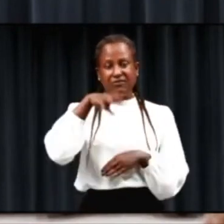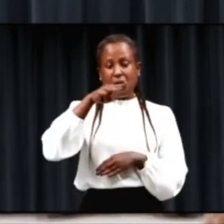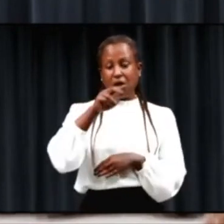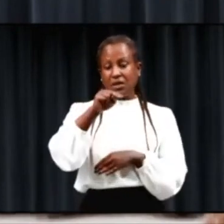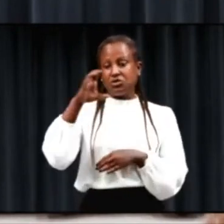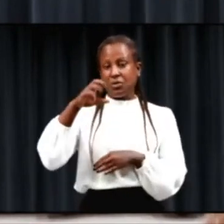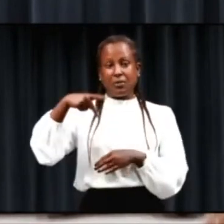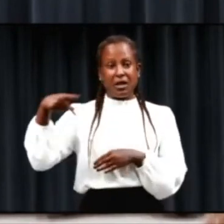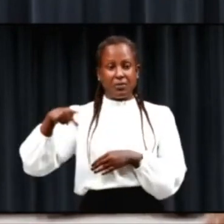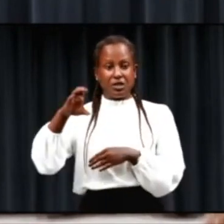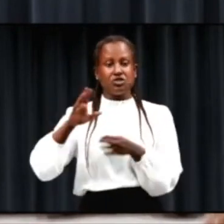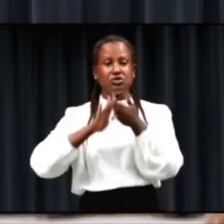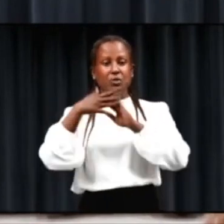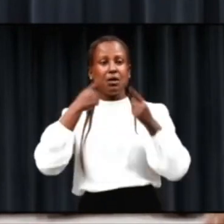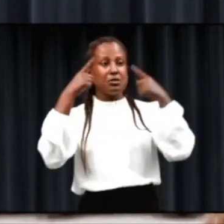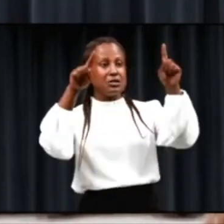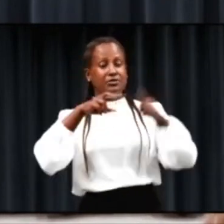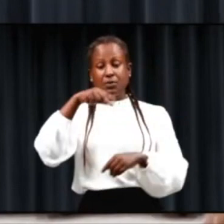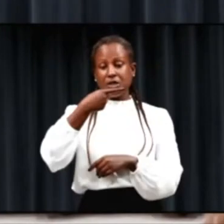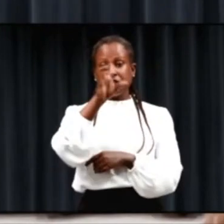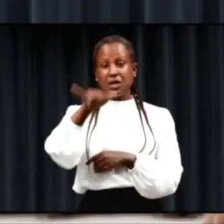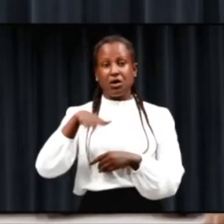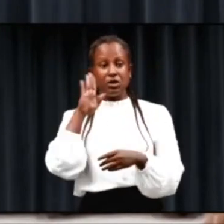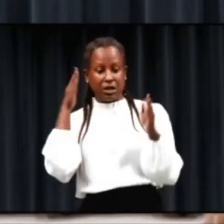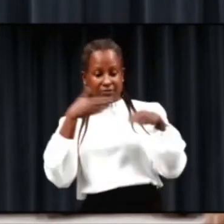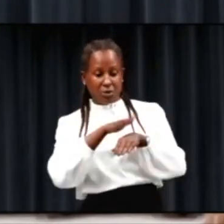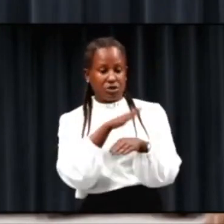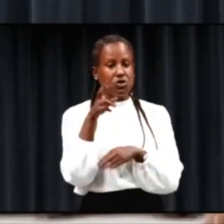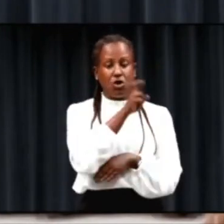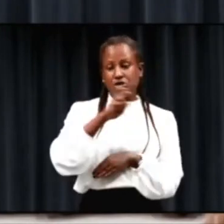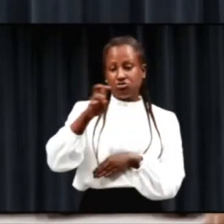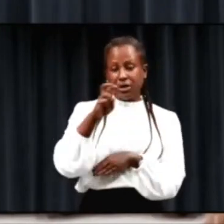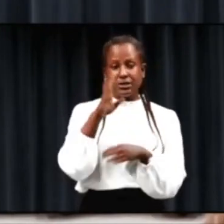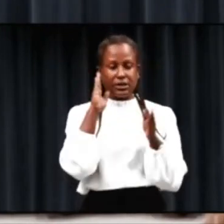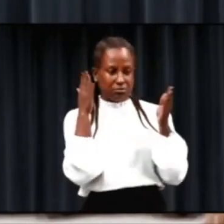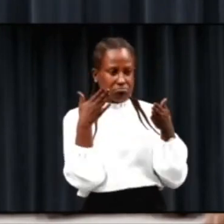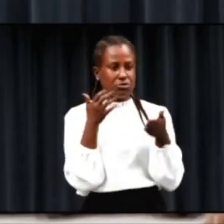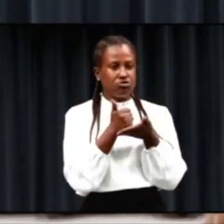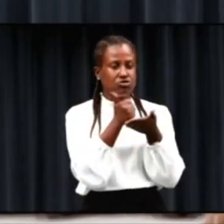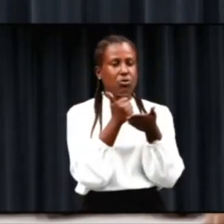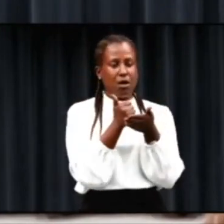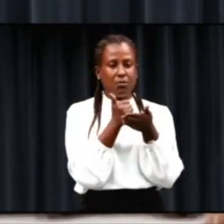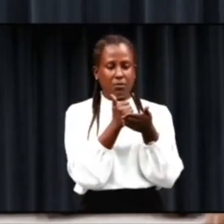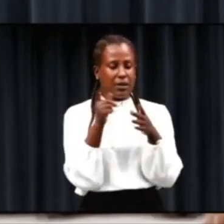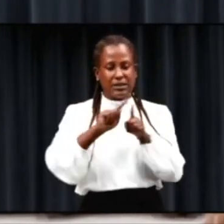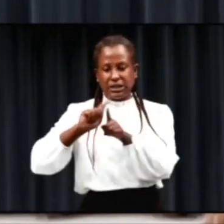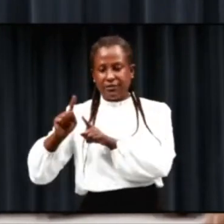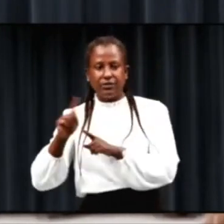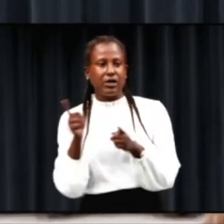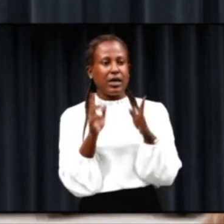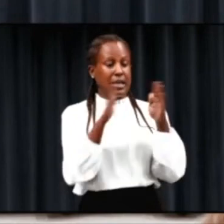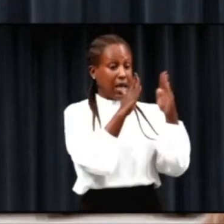Commission. Prince George's County is focused on transit-oriented mixed-use development that serves a range of household